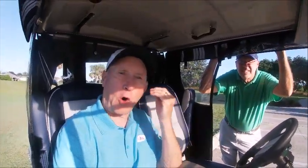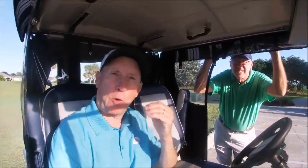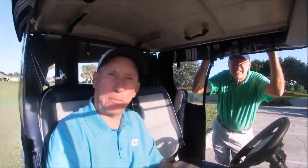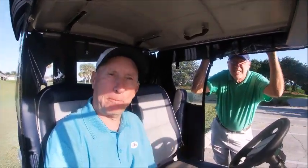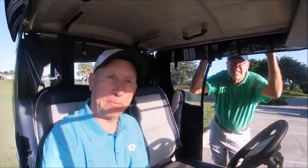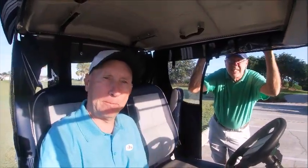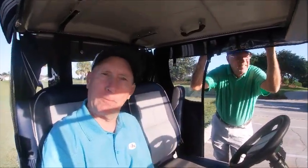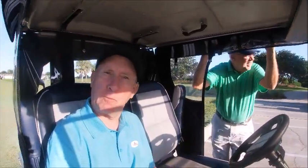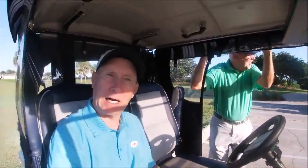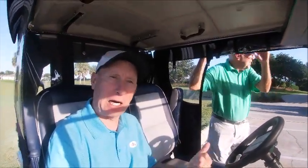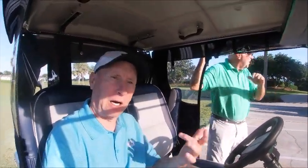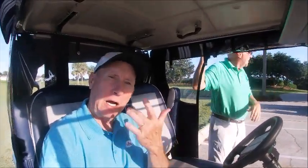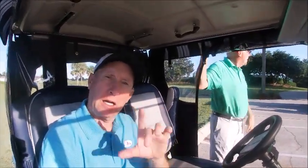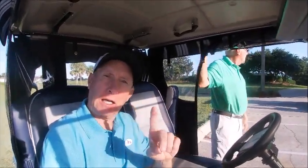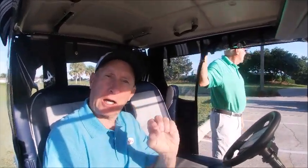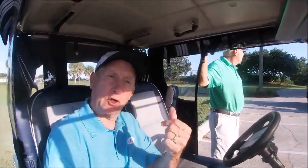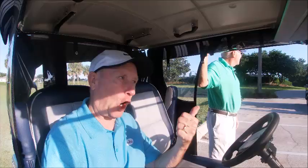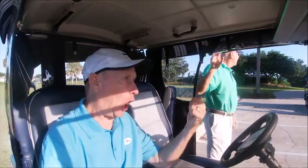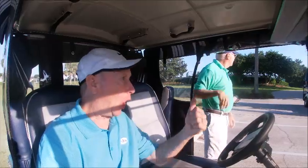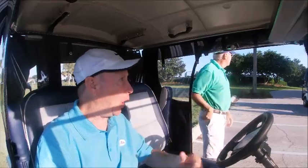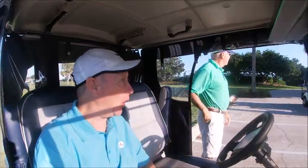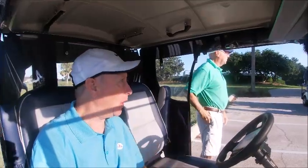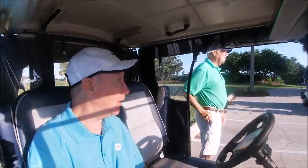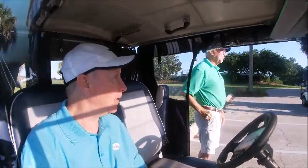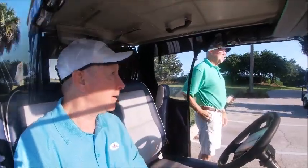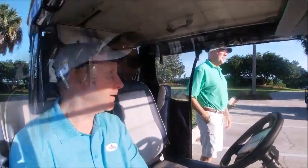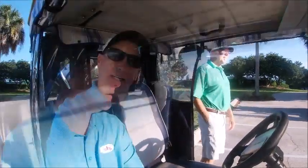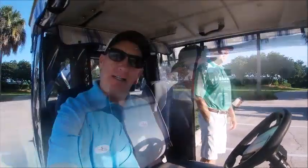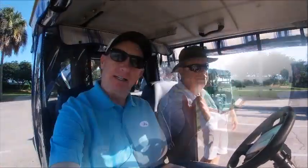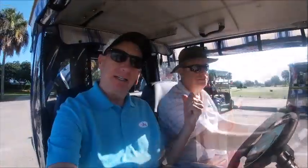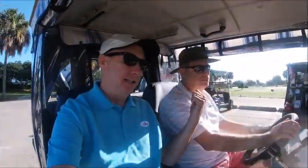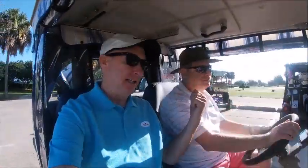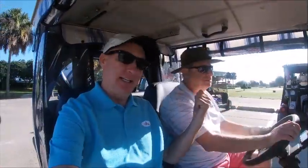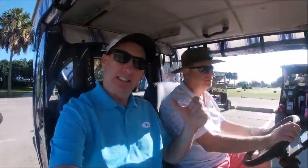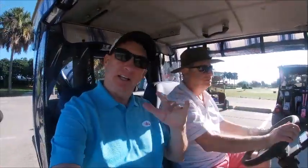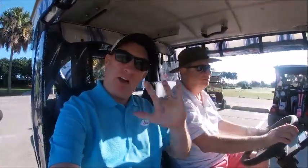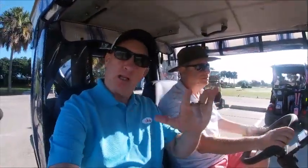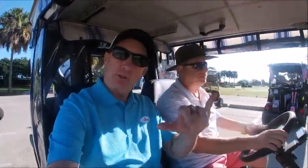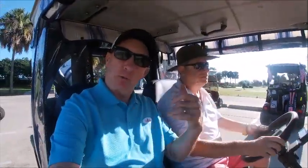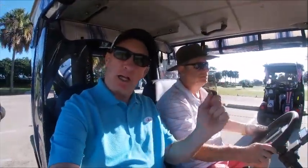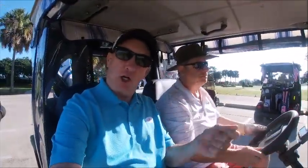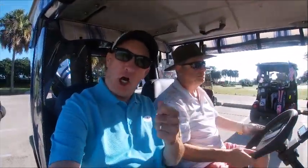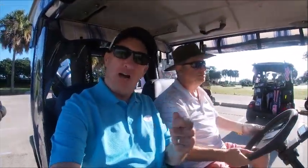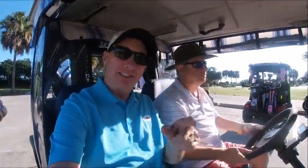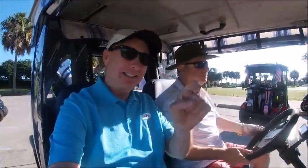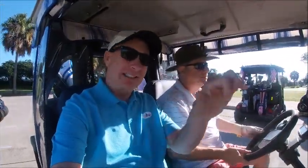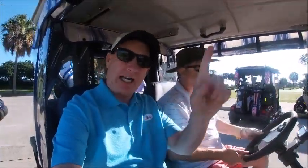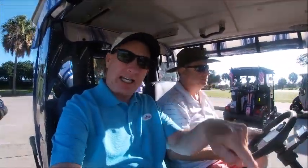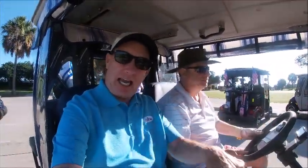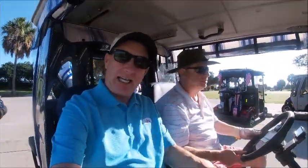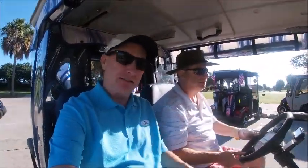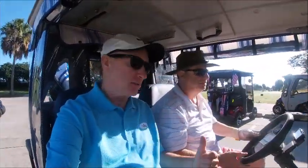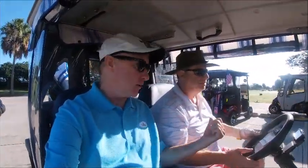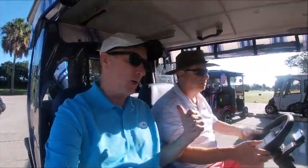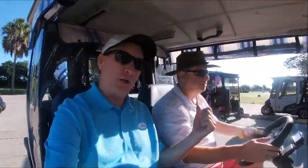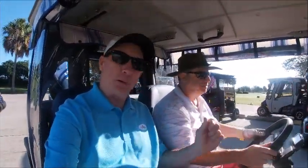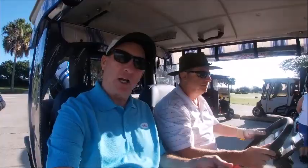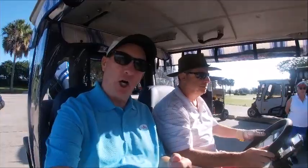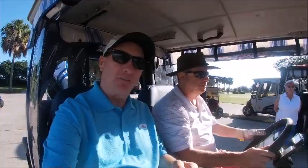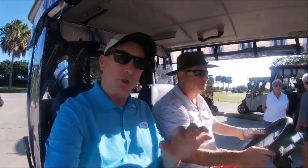home. Wow, like a dog. Now, he's available to play golf. God can't, so we're gonna play golf for